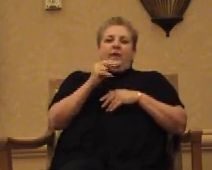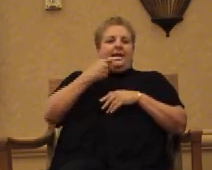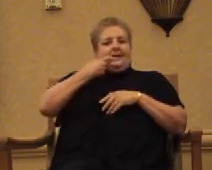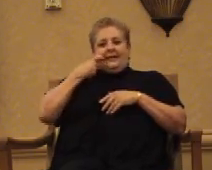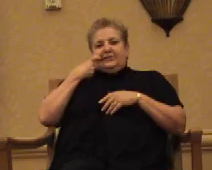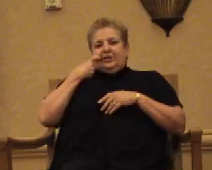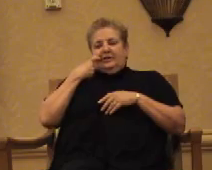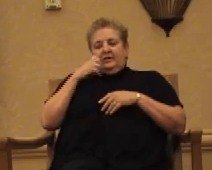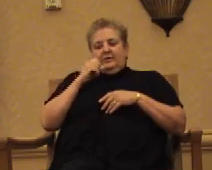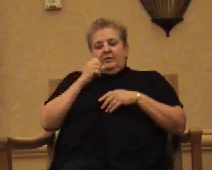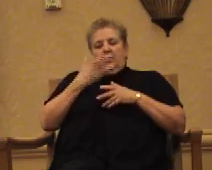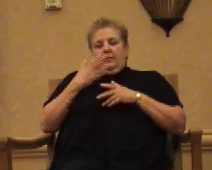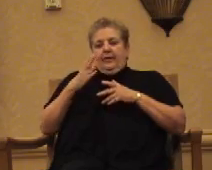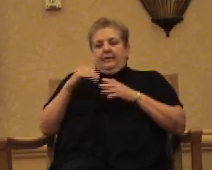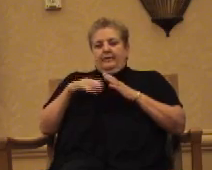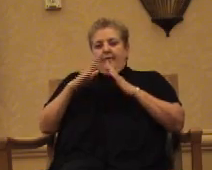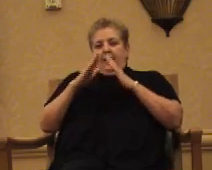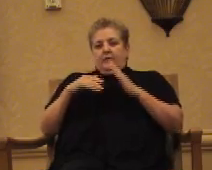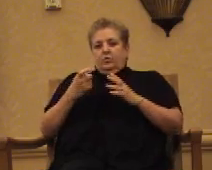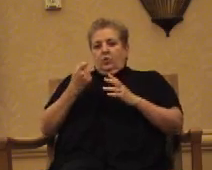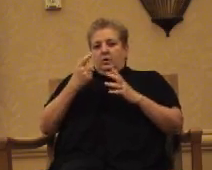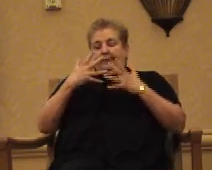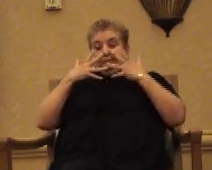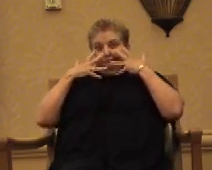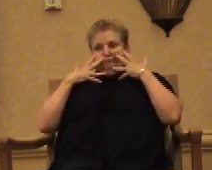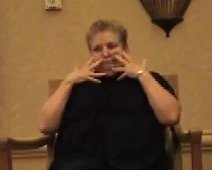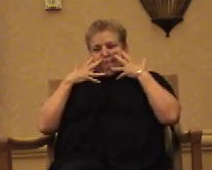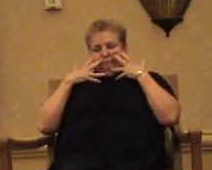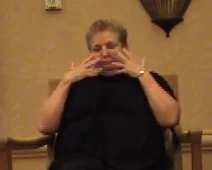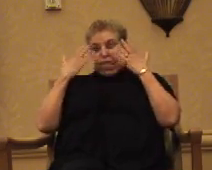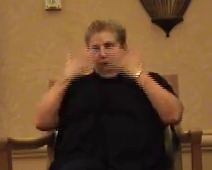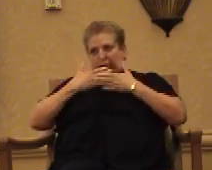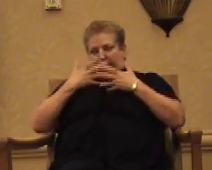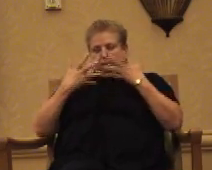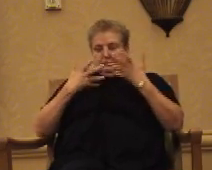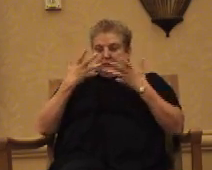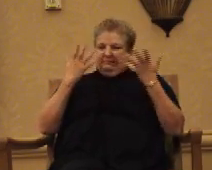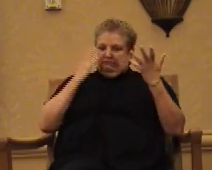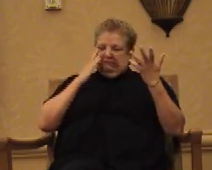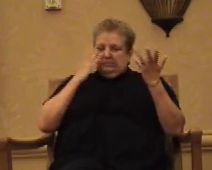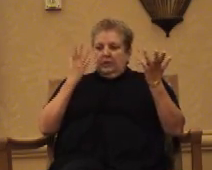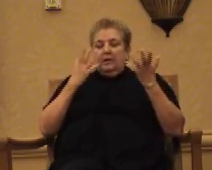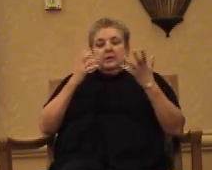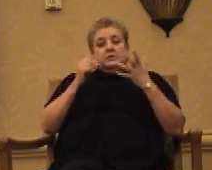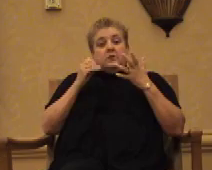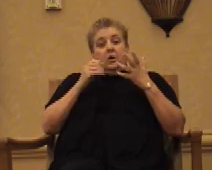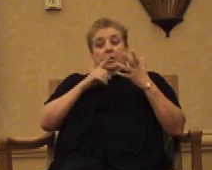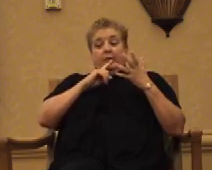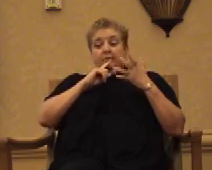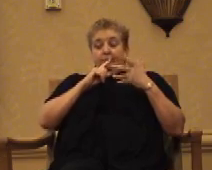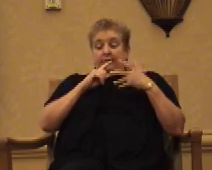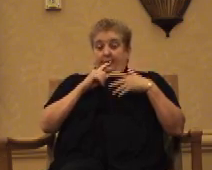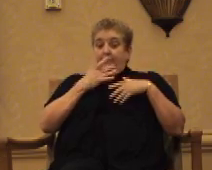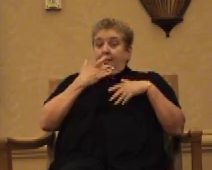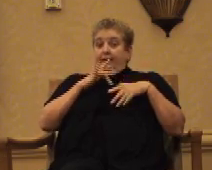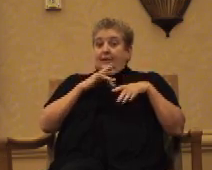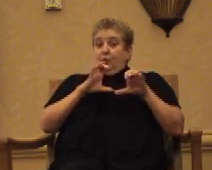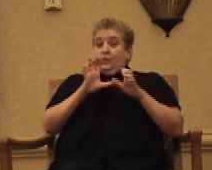dark and dramatic around the house, and said yes. And it's a privilege, and I'm lucky to be able to do something like that. It turned out it